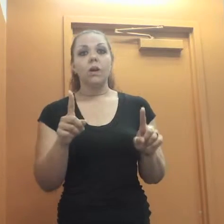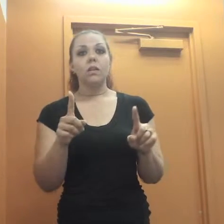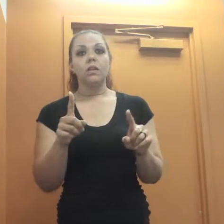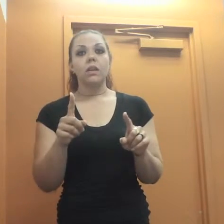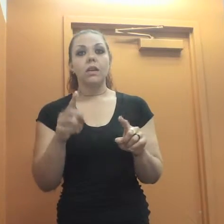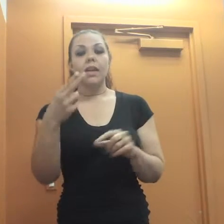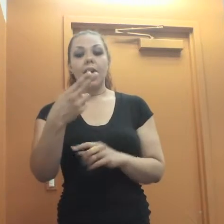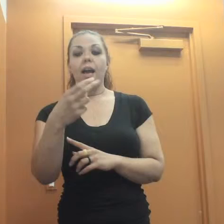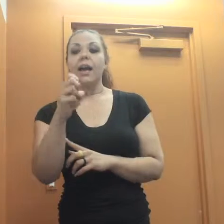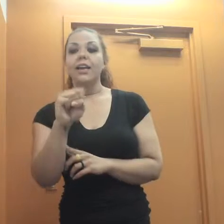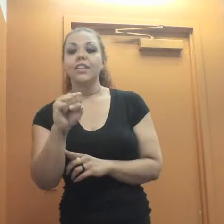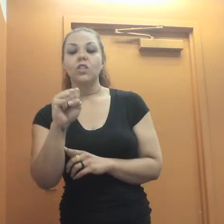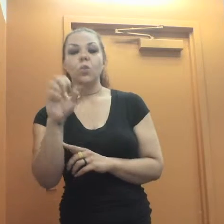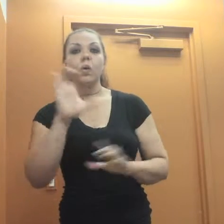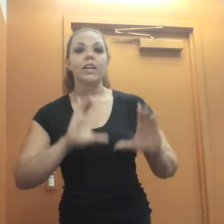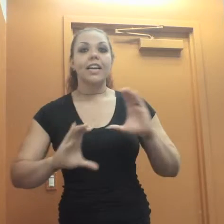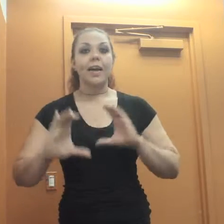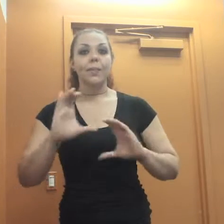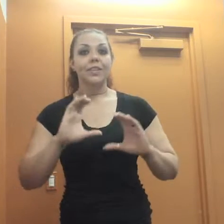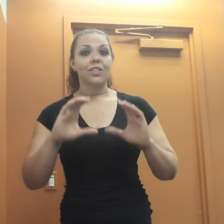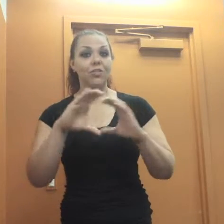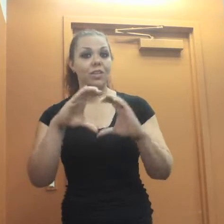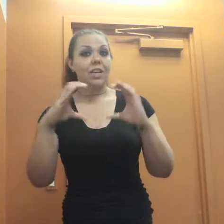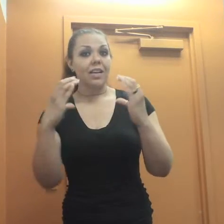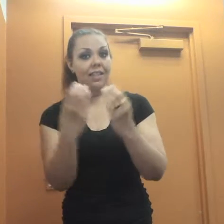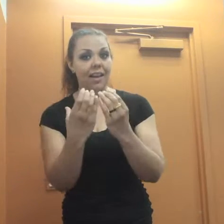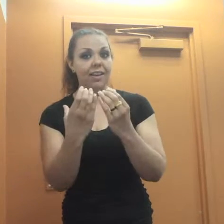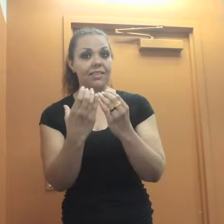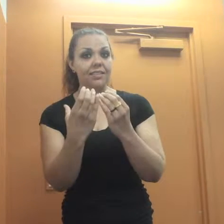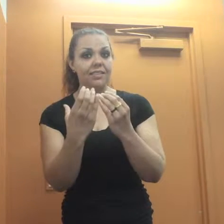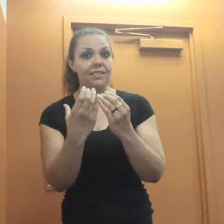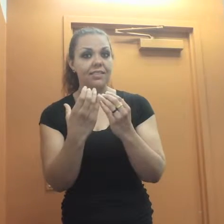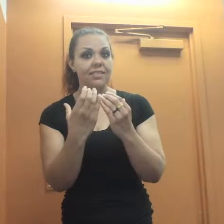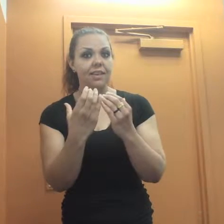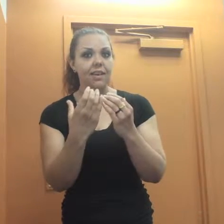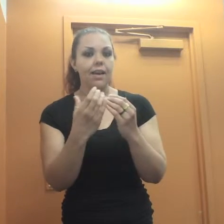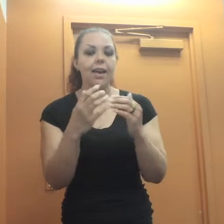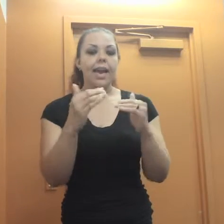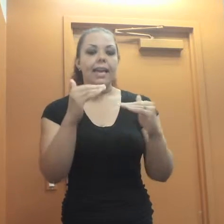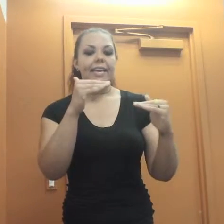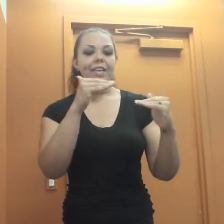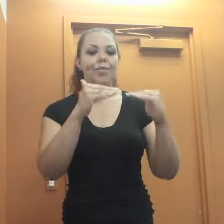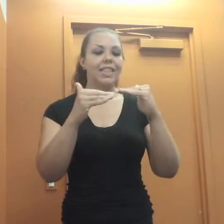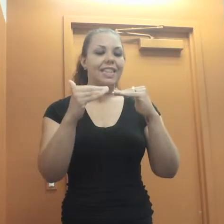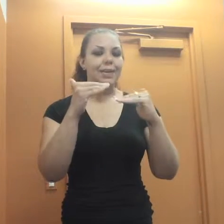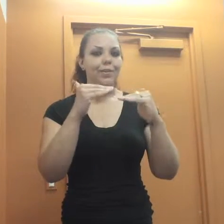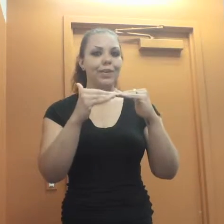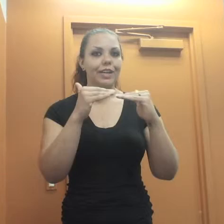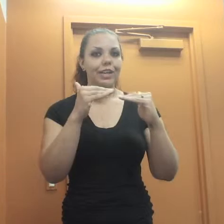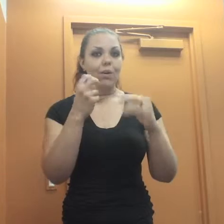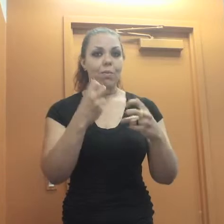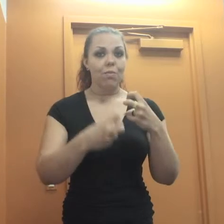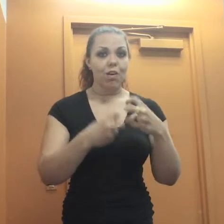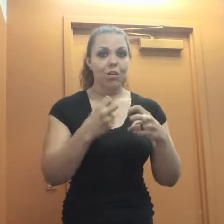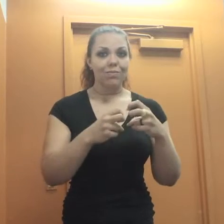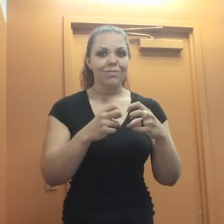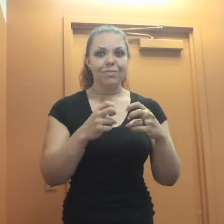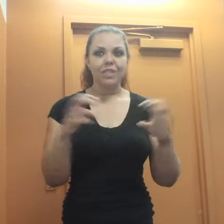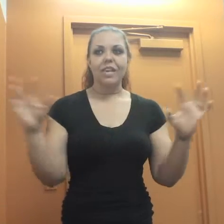course better than equilibrium at pulling together all the things that we've learned to this point.